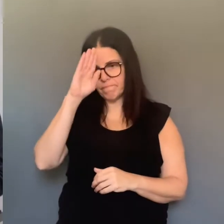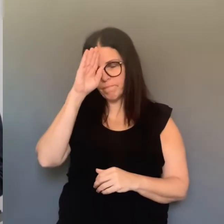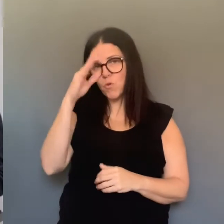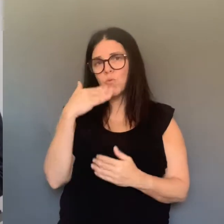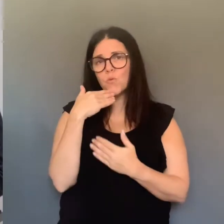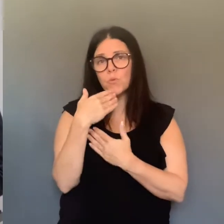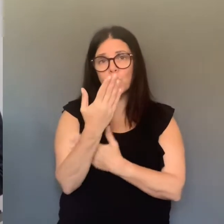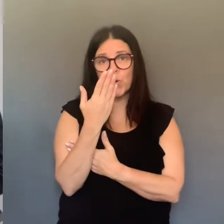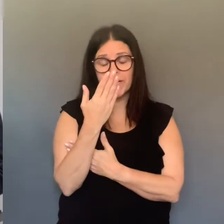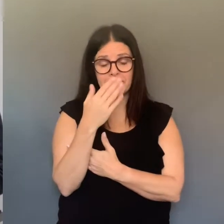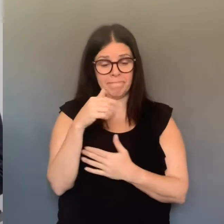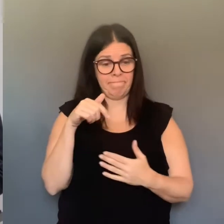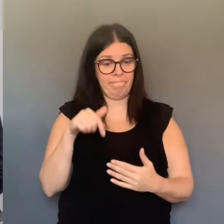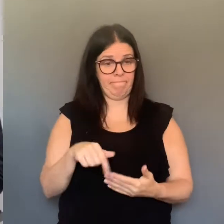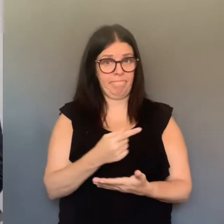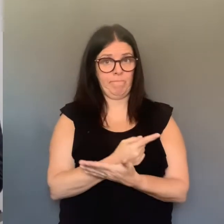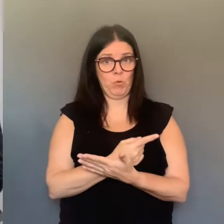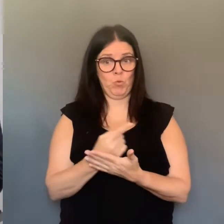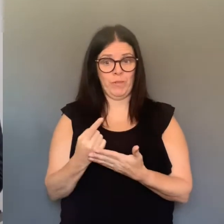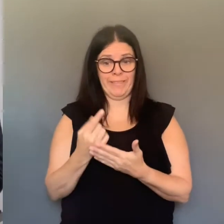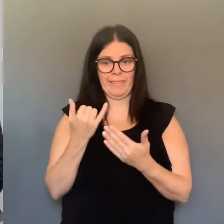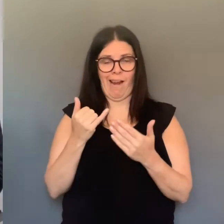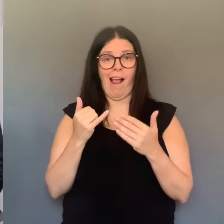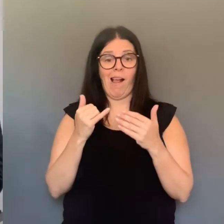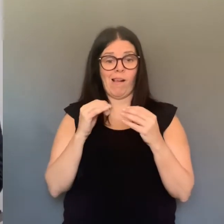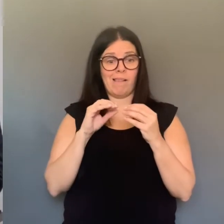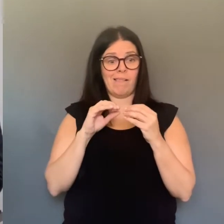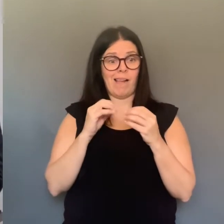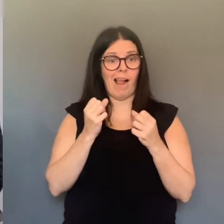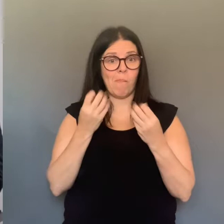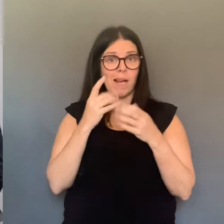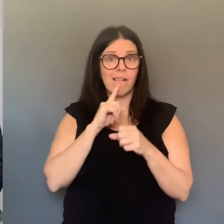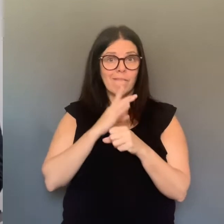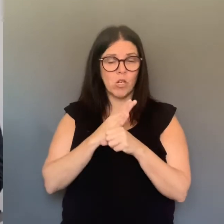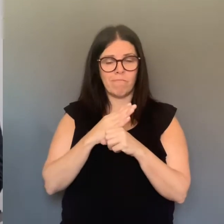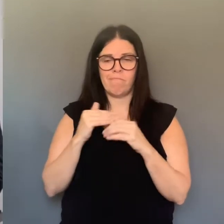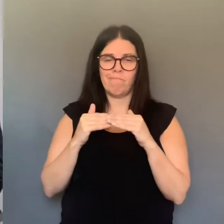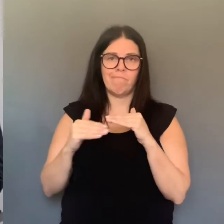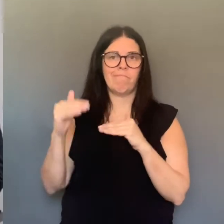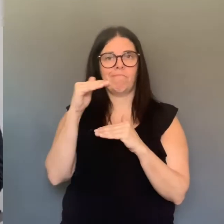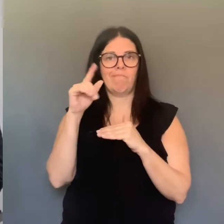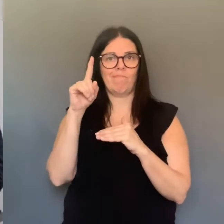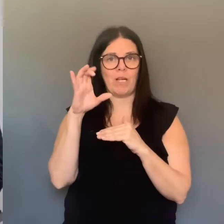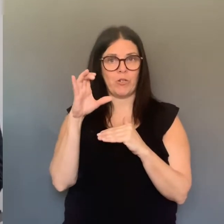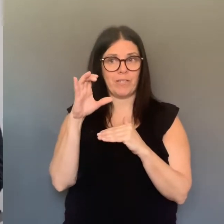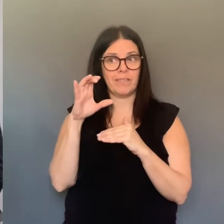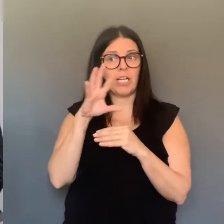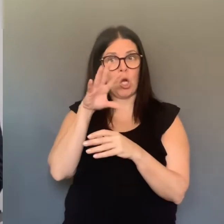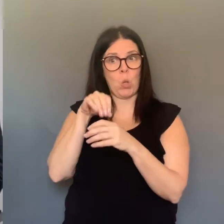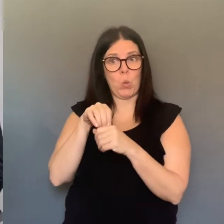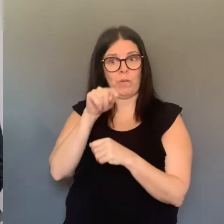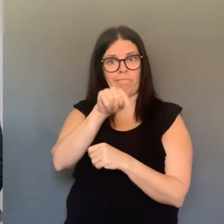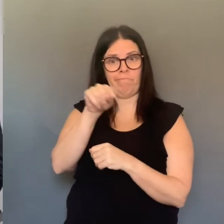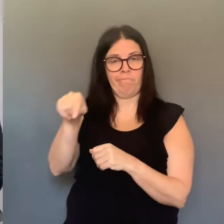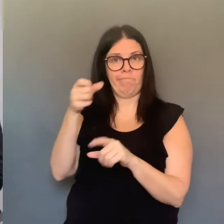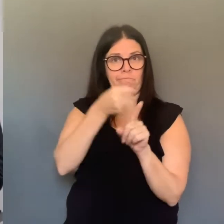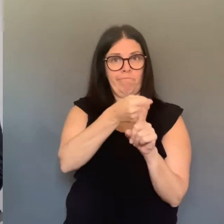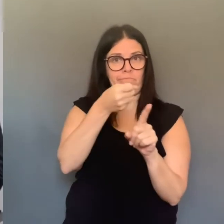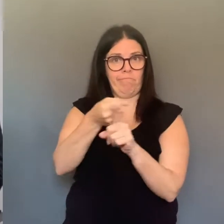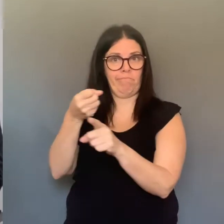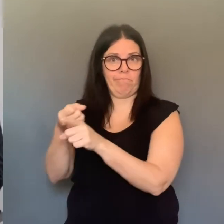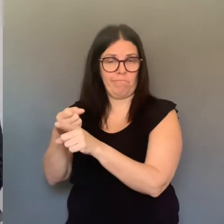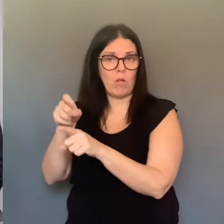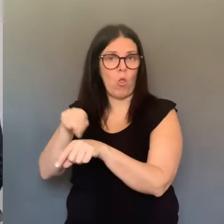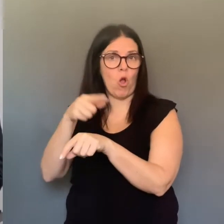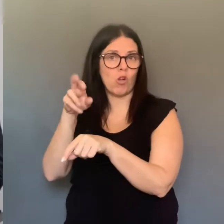care home. This is now shifting our attention towards the most vulnerable in our community who are living with chronic conditions. The ministry